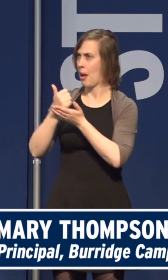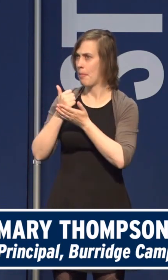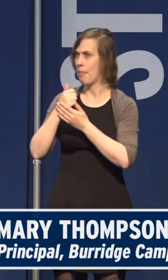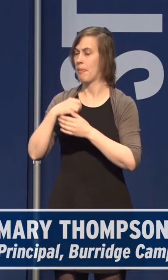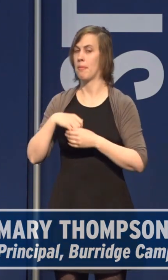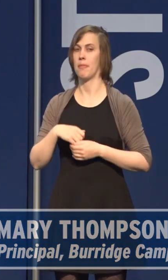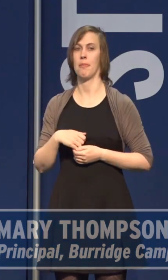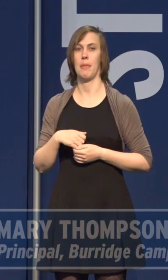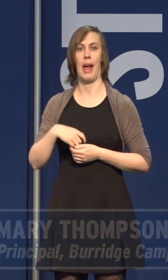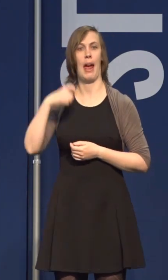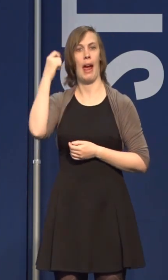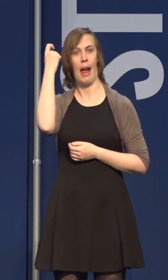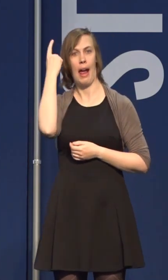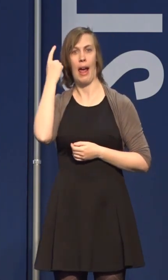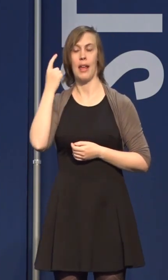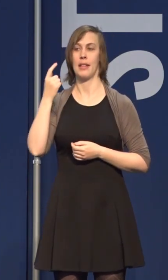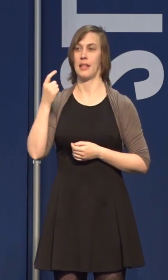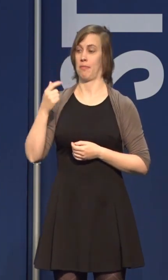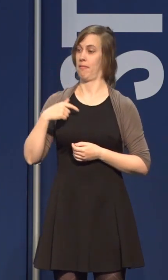help when you can.